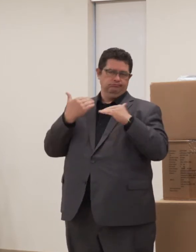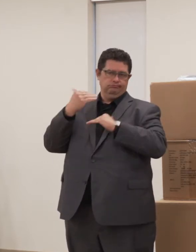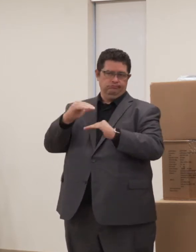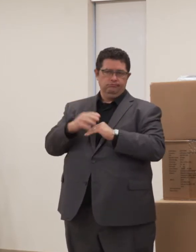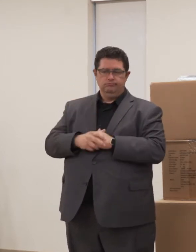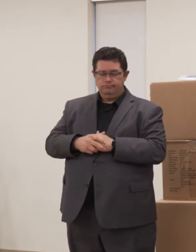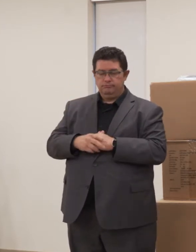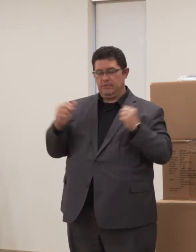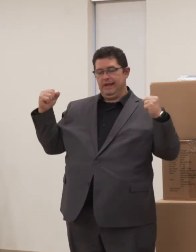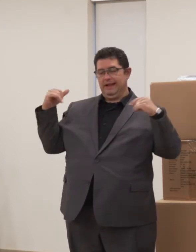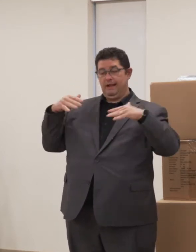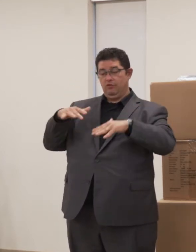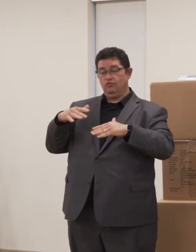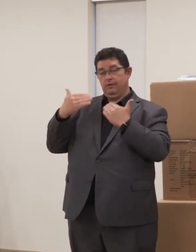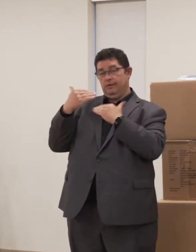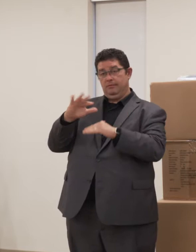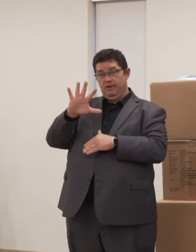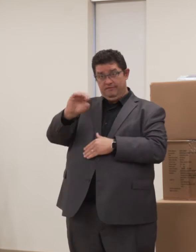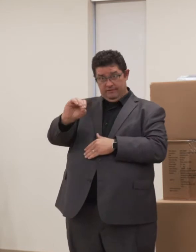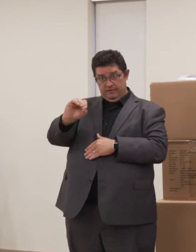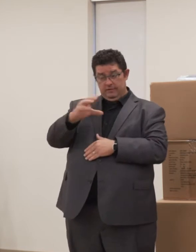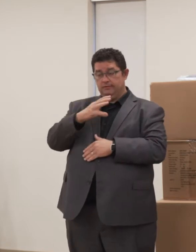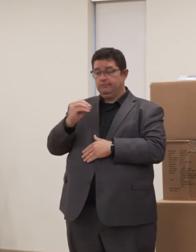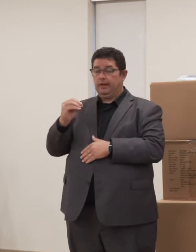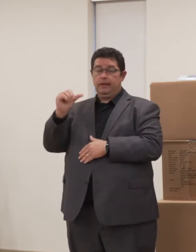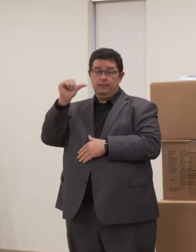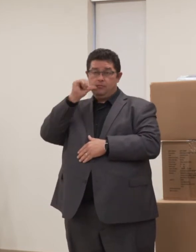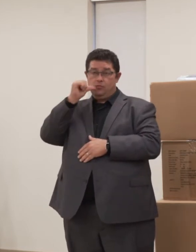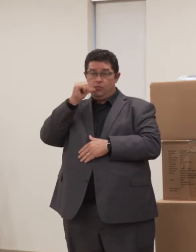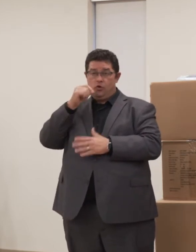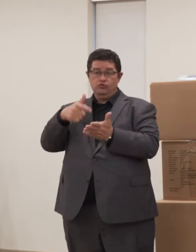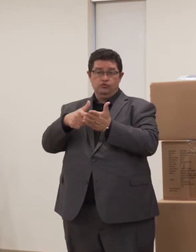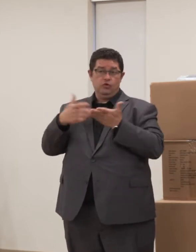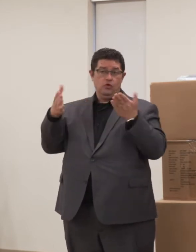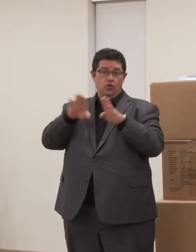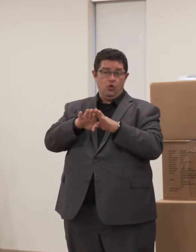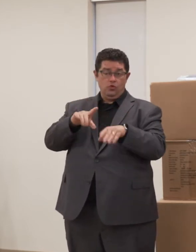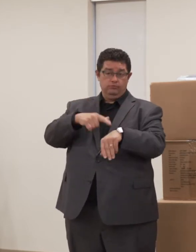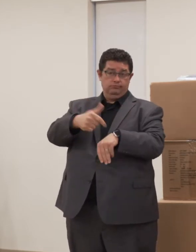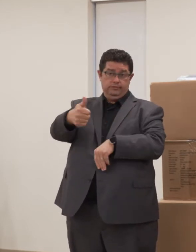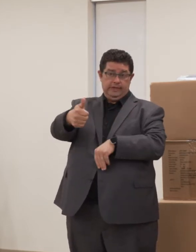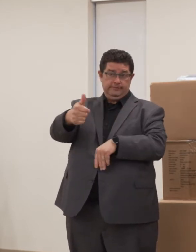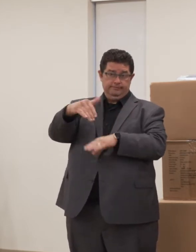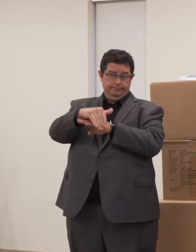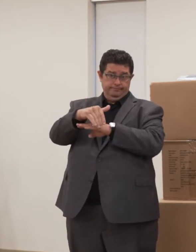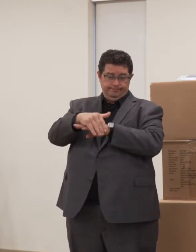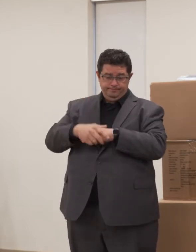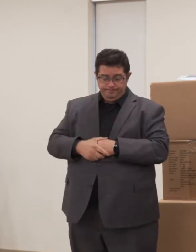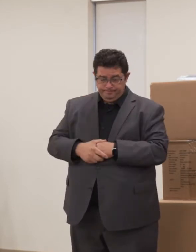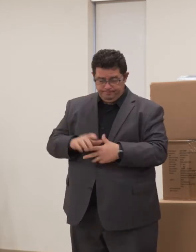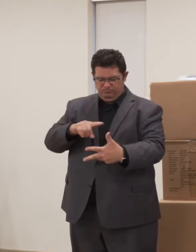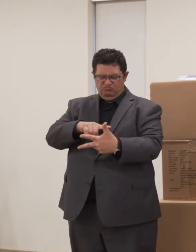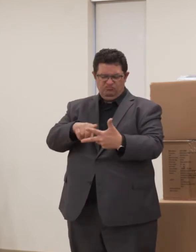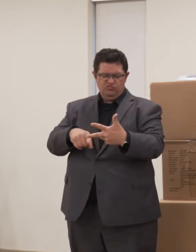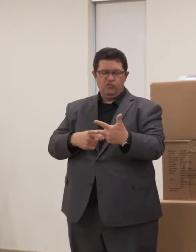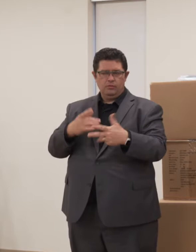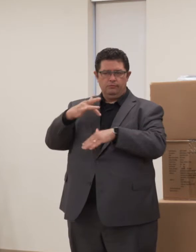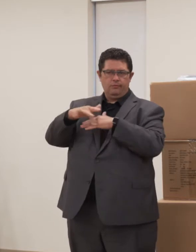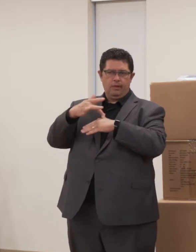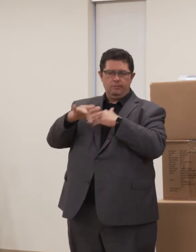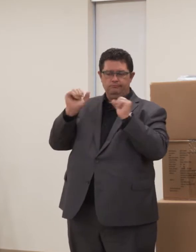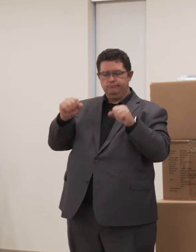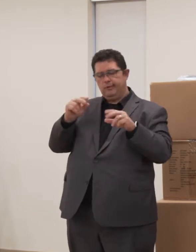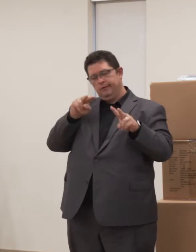50, and bars will be required to close at 10 p.m. All of these business guidelines are available at